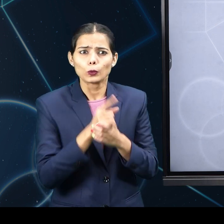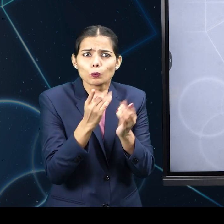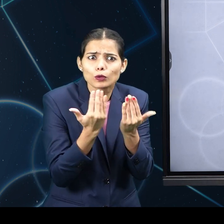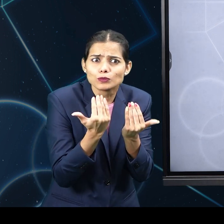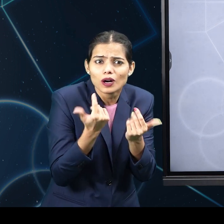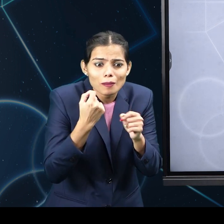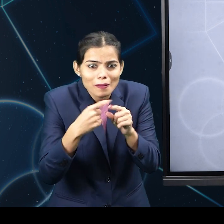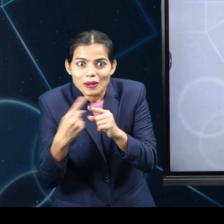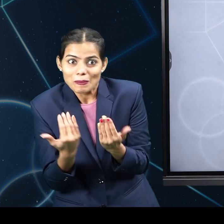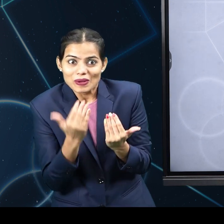Probability,